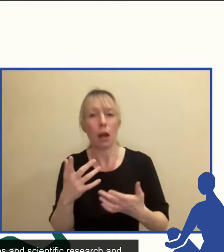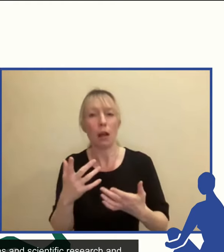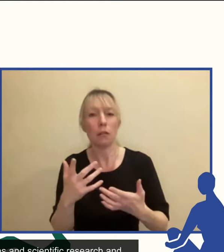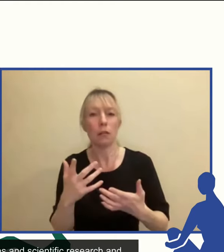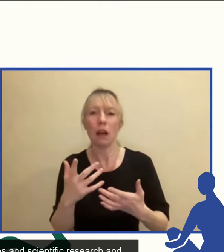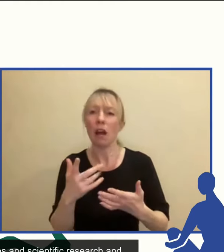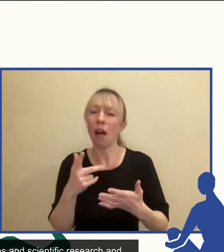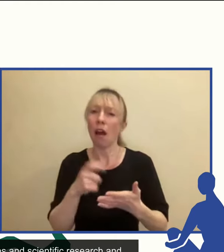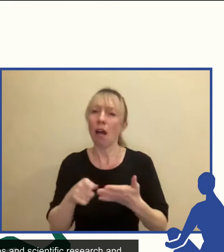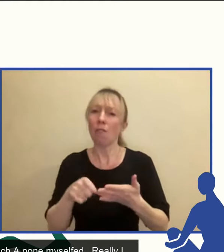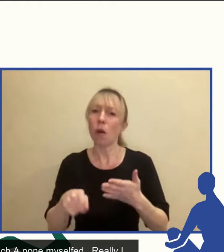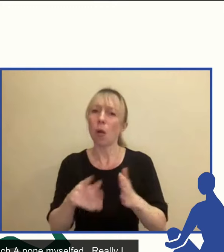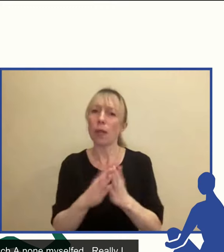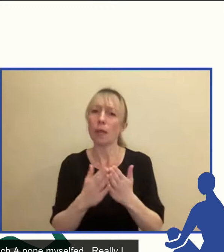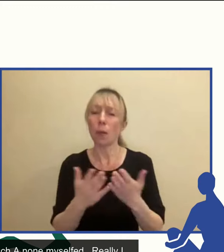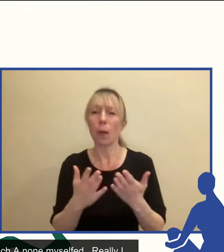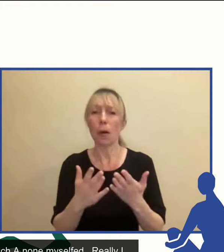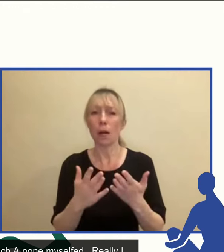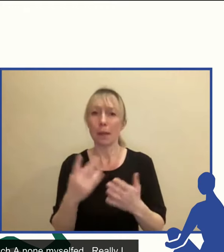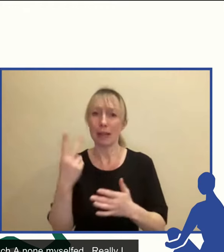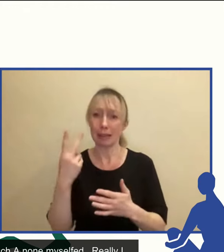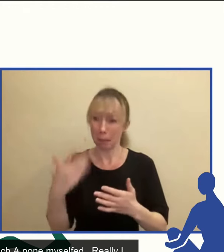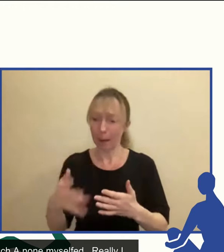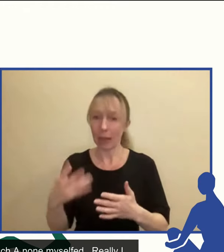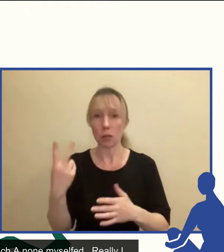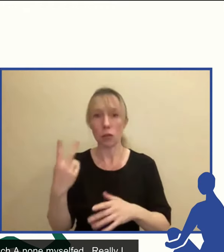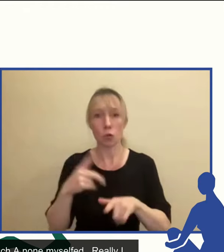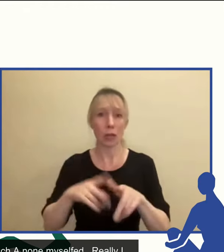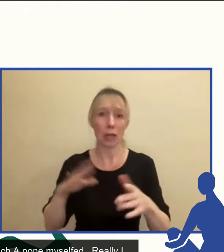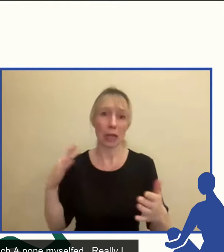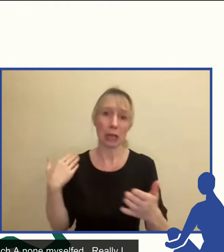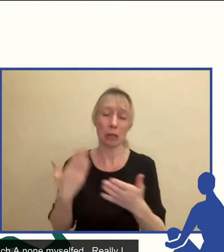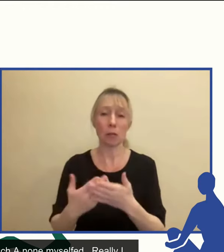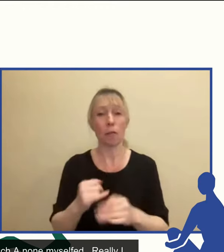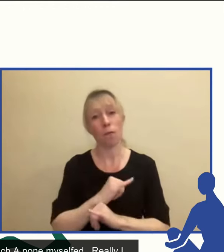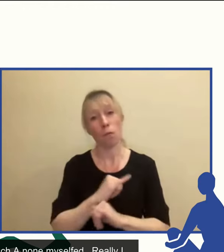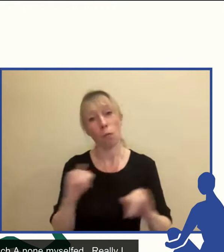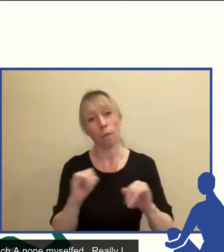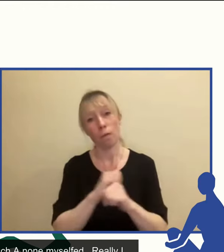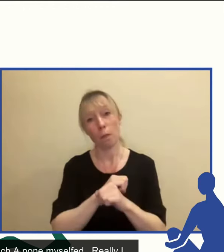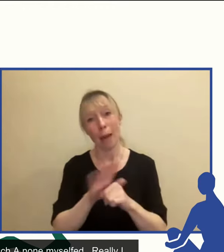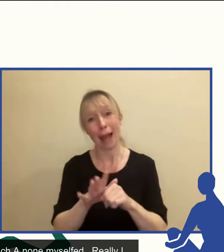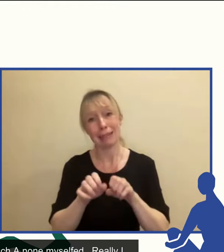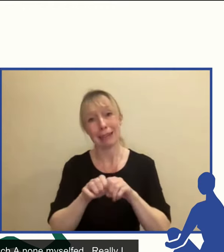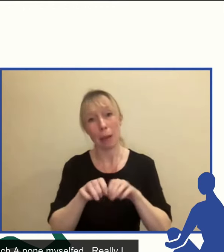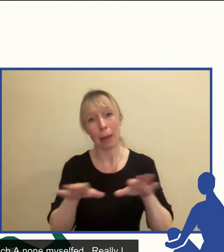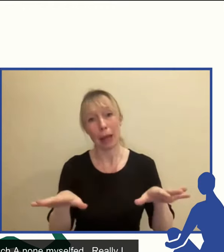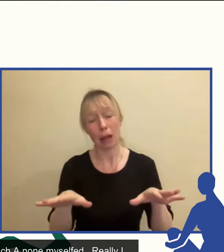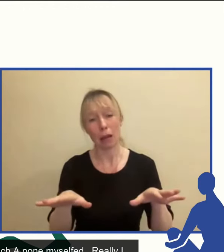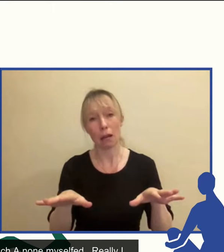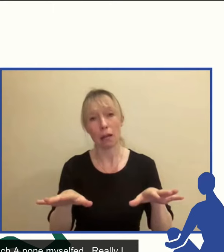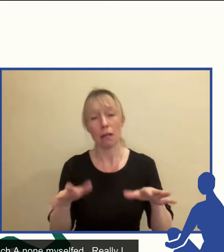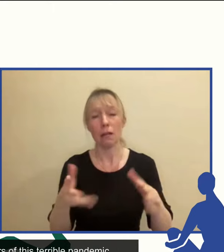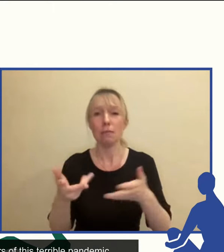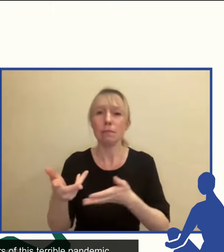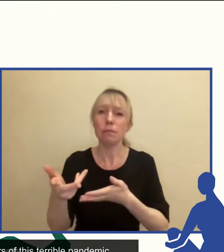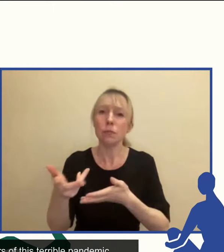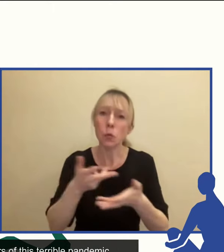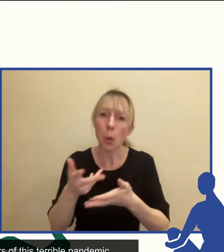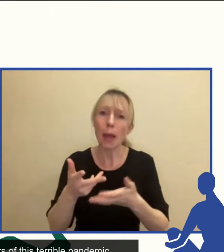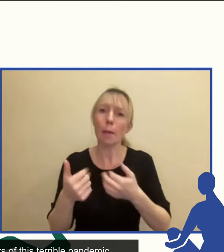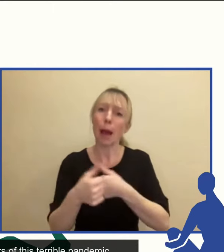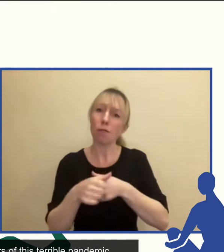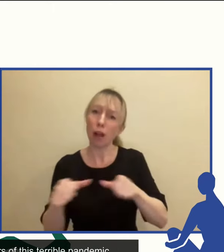so much of the last 2 years of this terrible pandemic speaking to people about recovery, not just